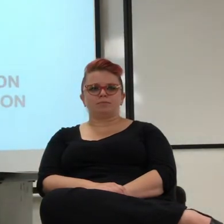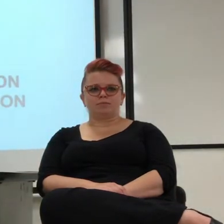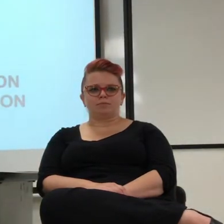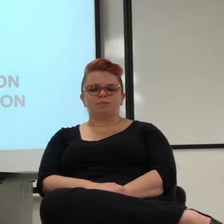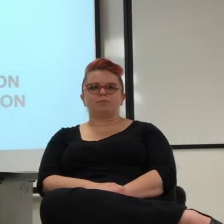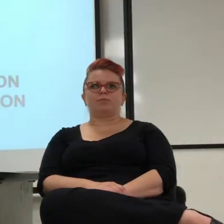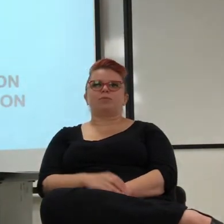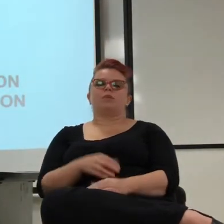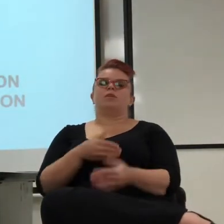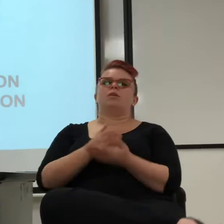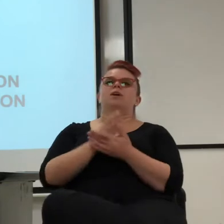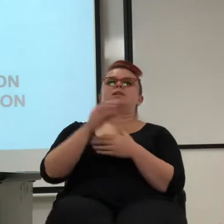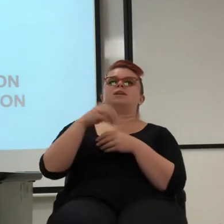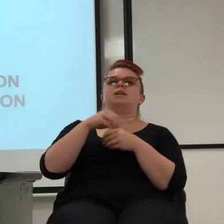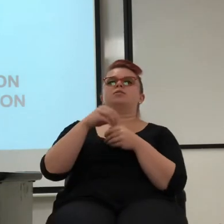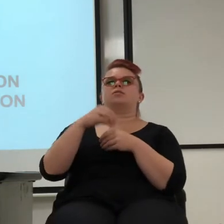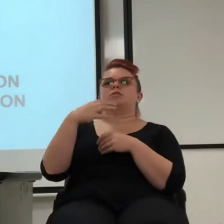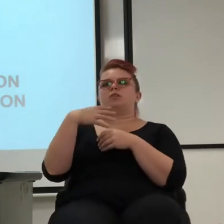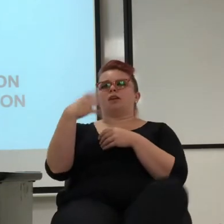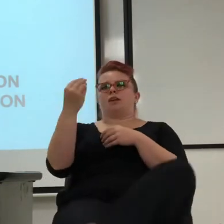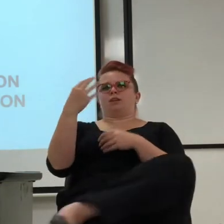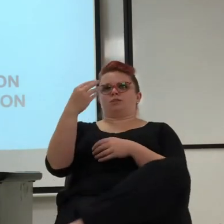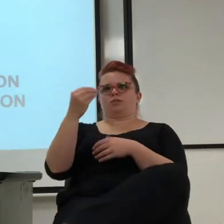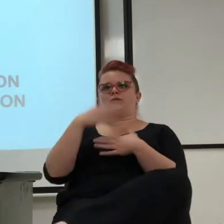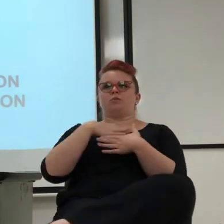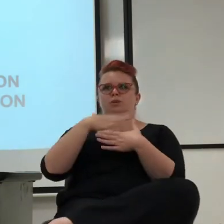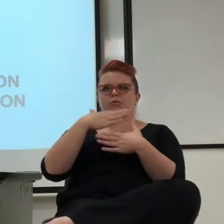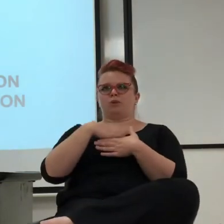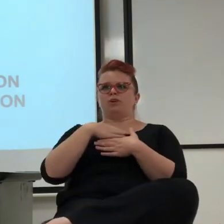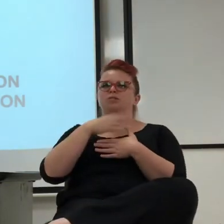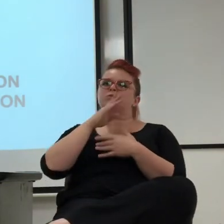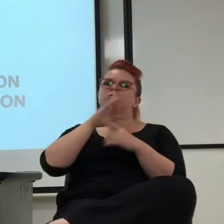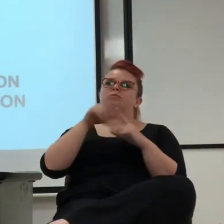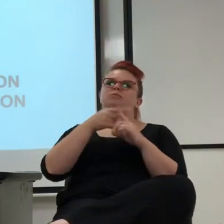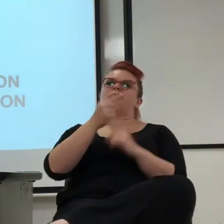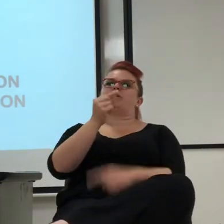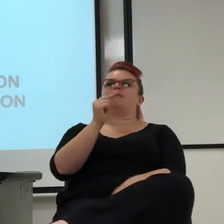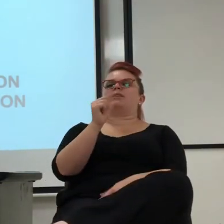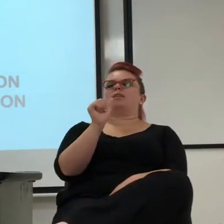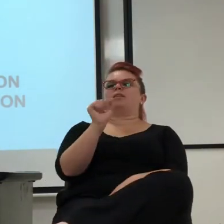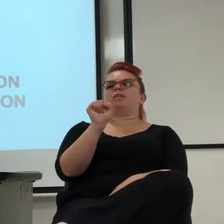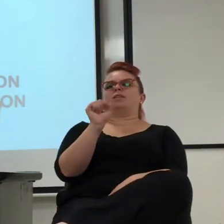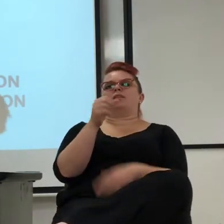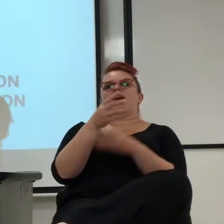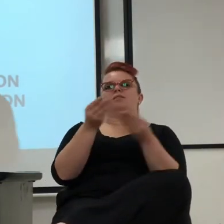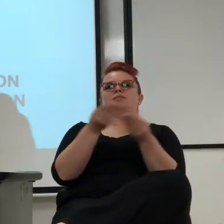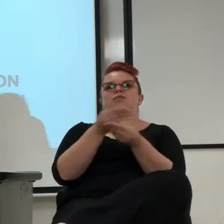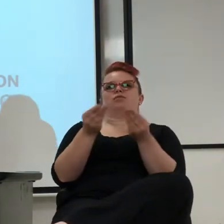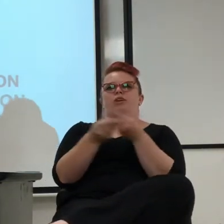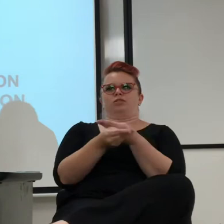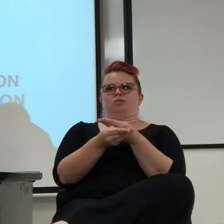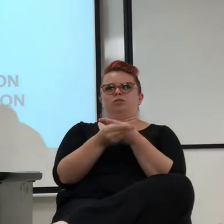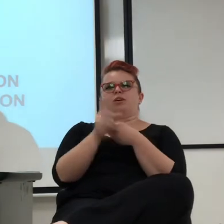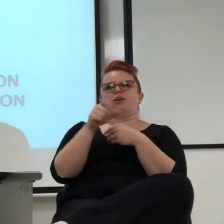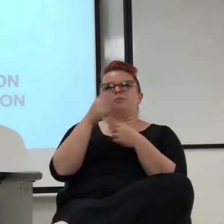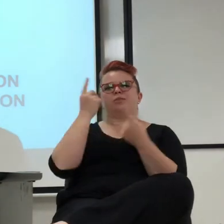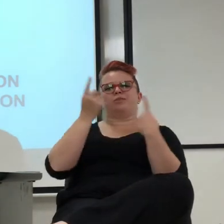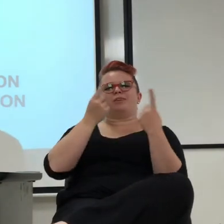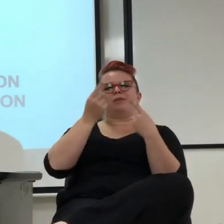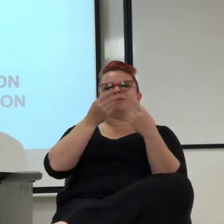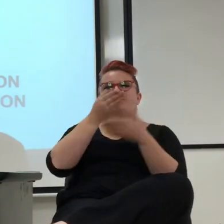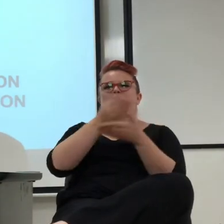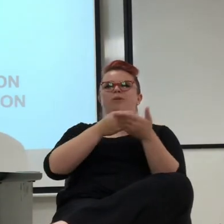right, internal, external respiration. So talk about gas exchange, we need to consider partial